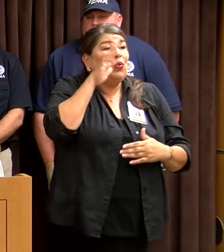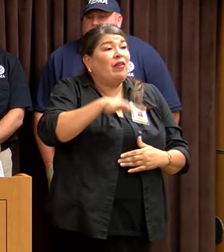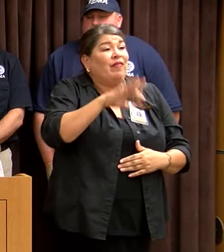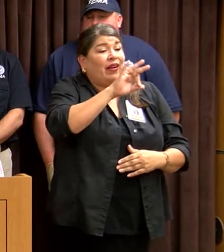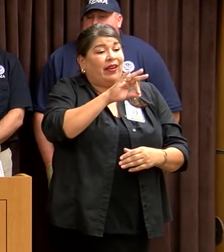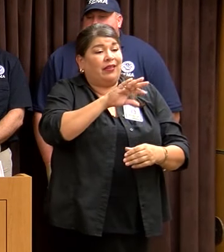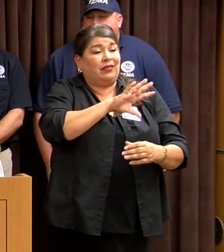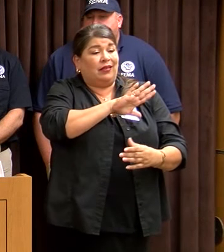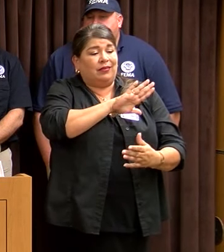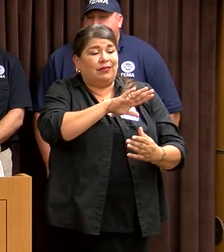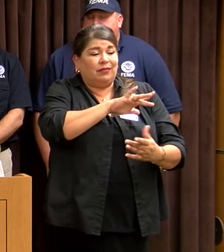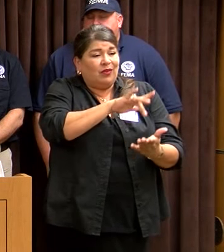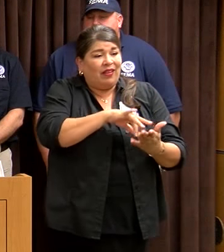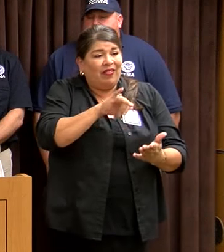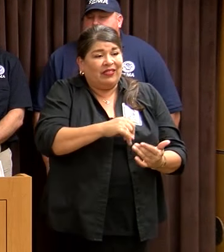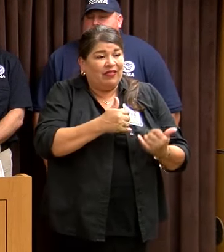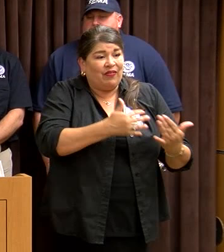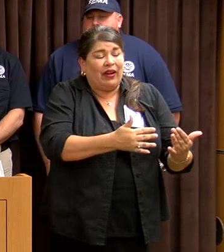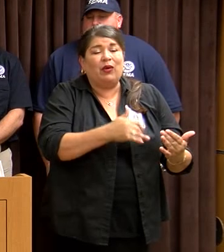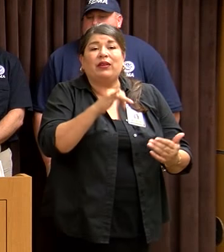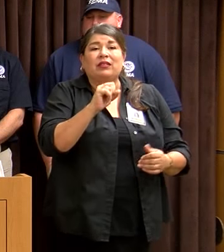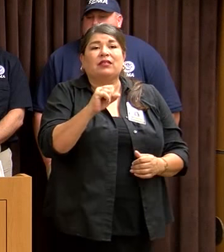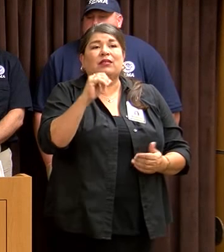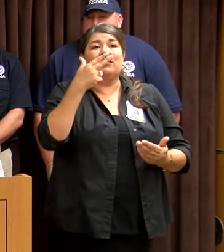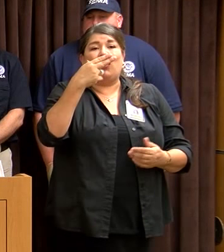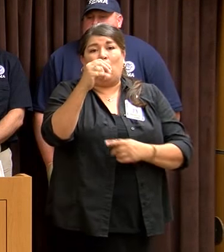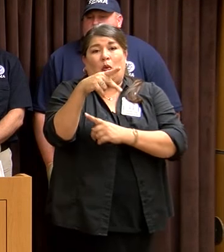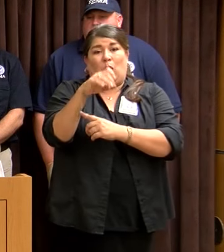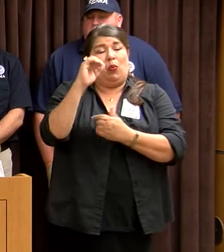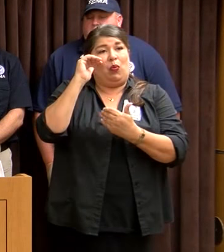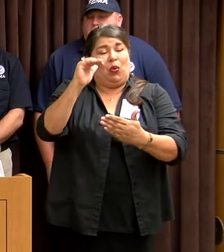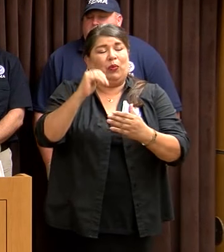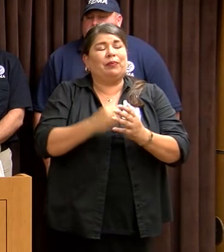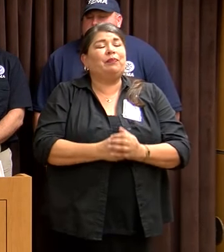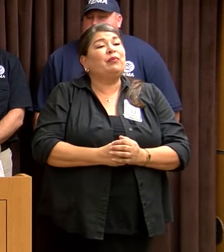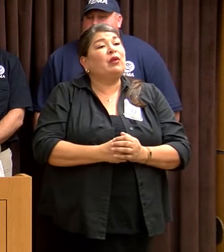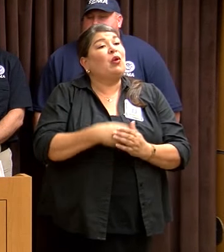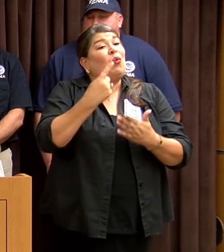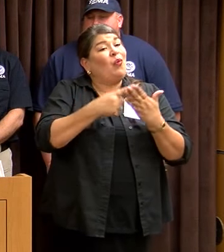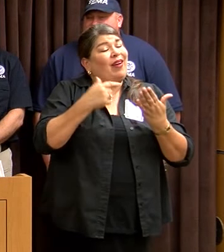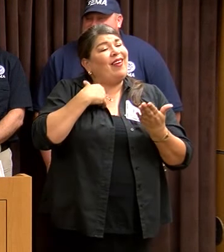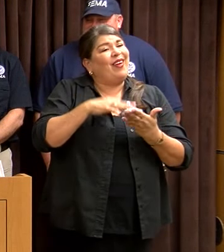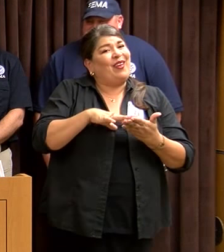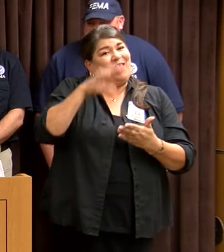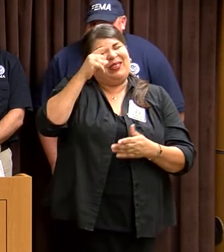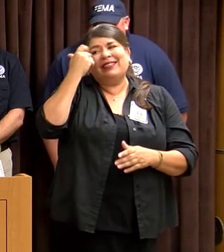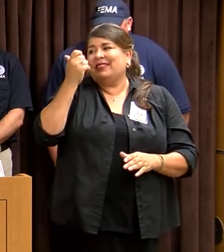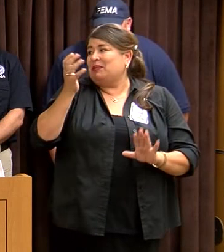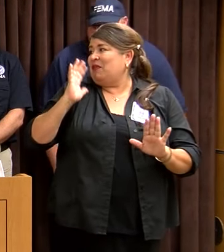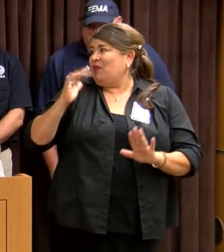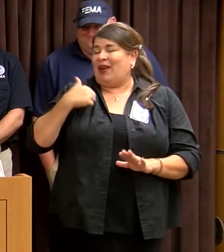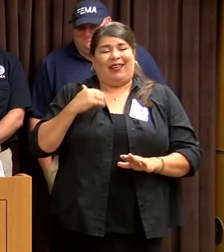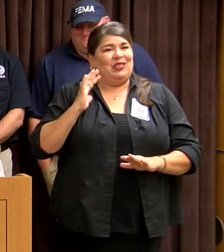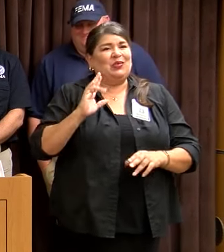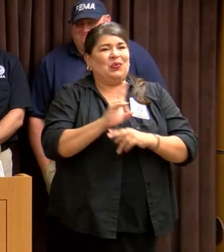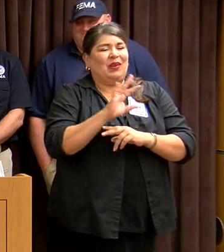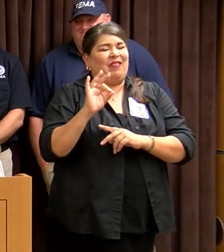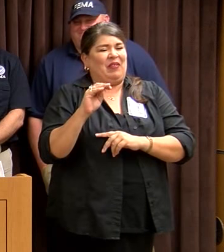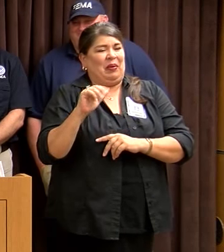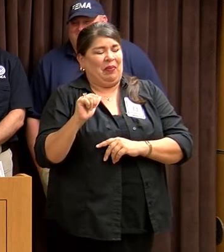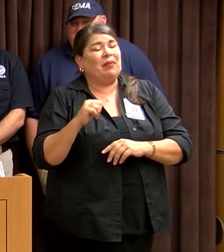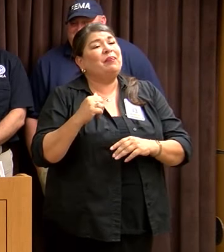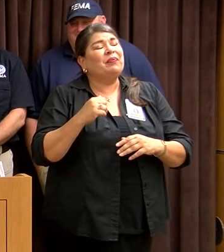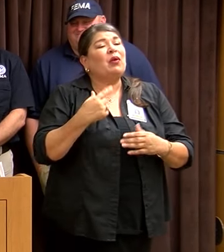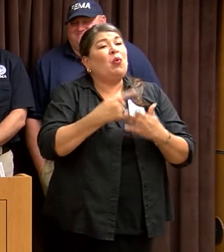hope. What I learned from the FEMA administrator, Craig Fugate, because a few months ago I used to wear a FEMA shirt like this guy. What I learned from the